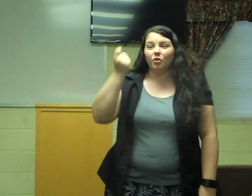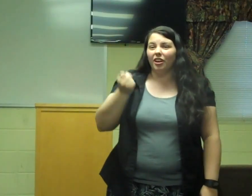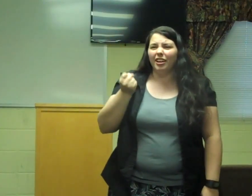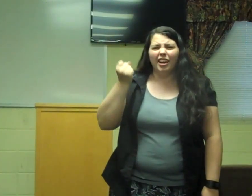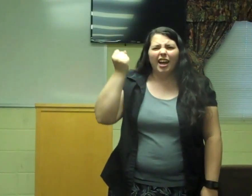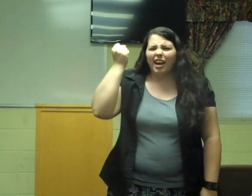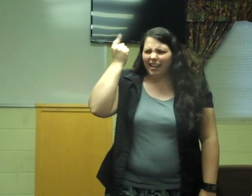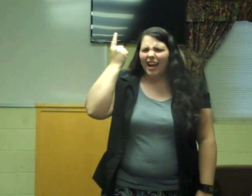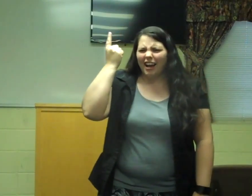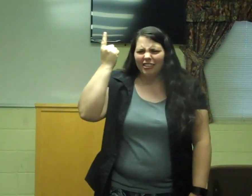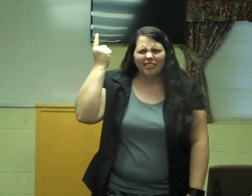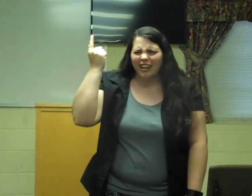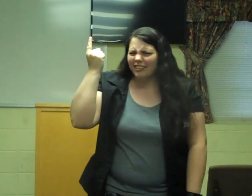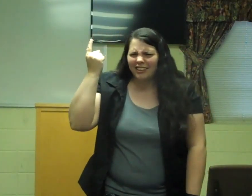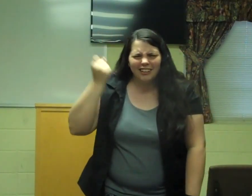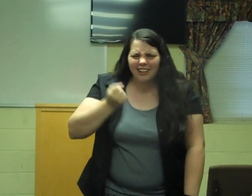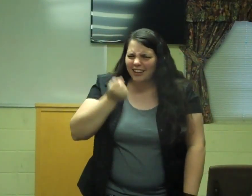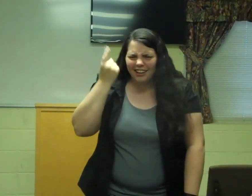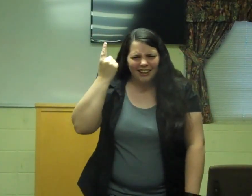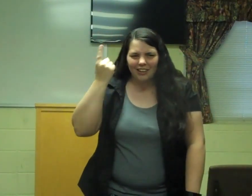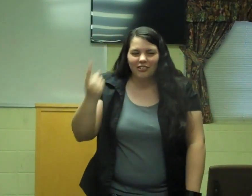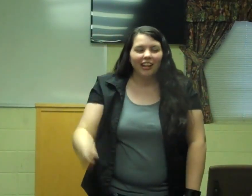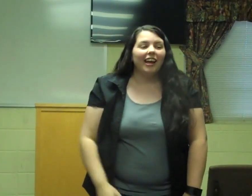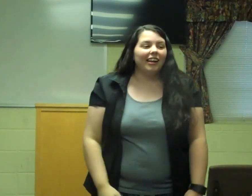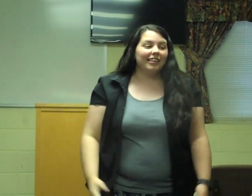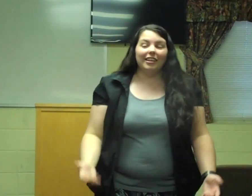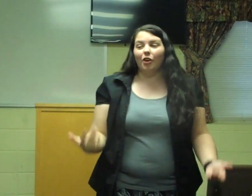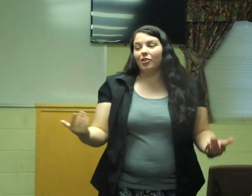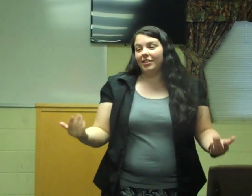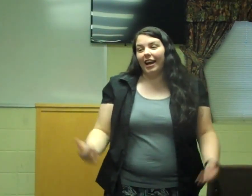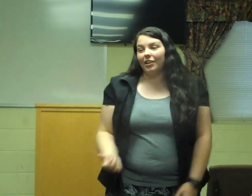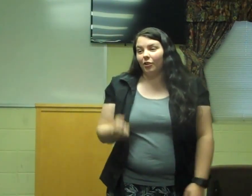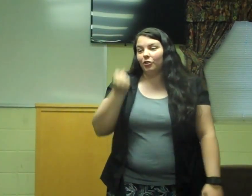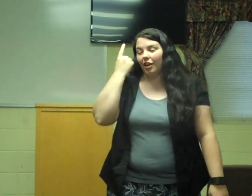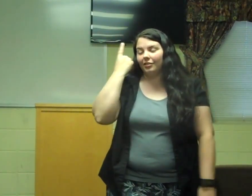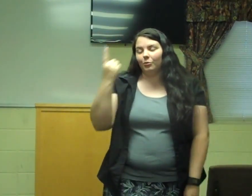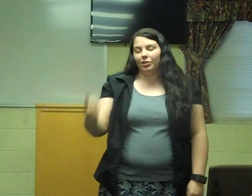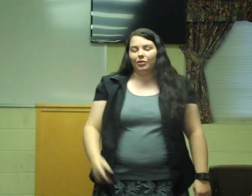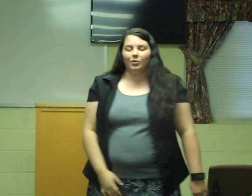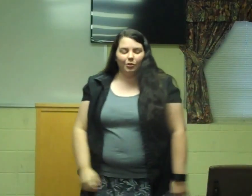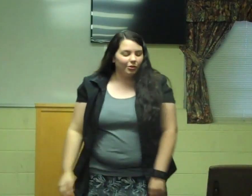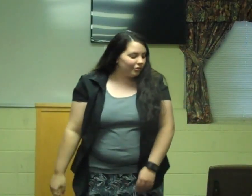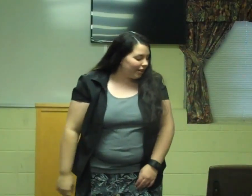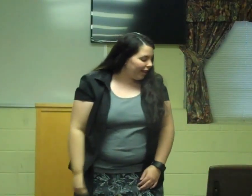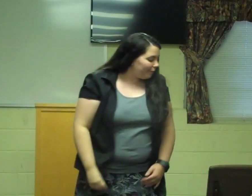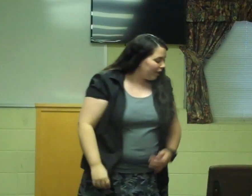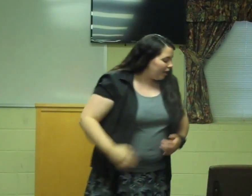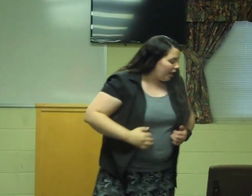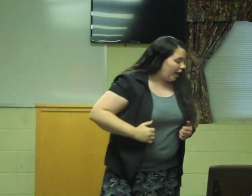or yeah, I understand, I don't understand, you're actually saying I don't understand when you say